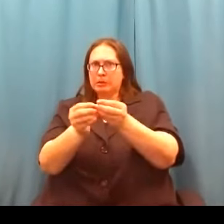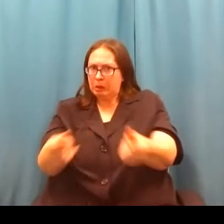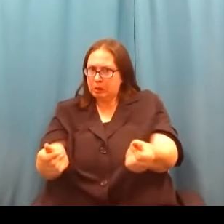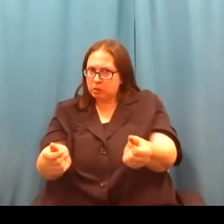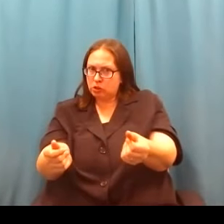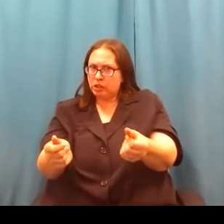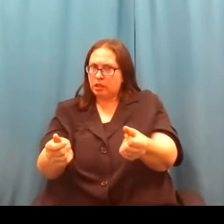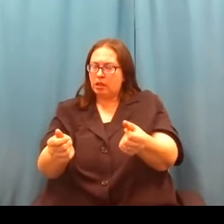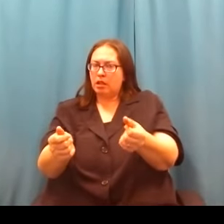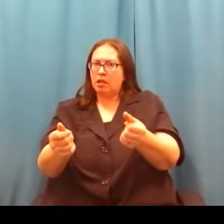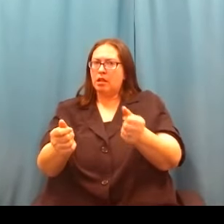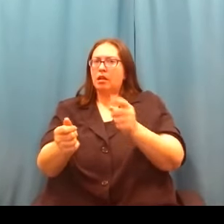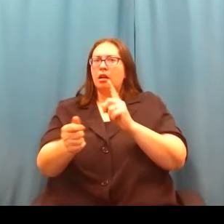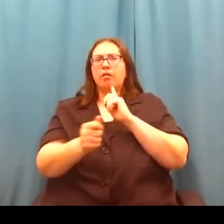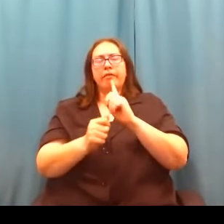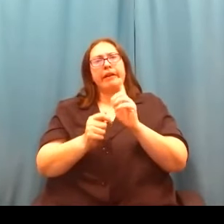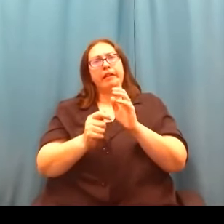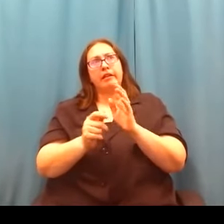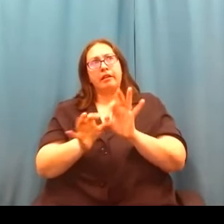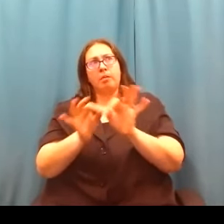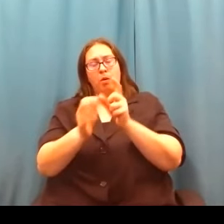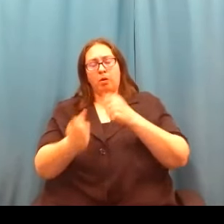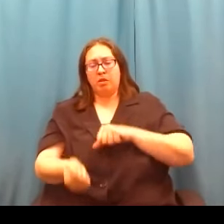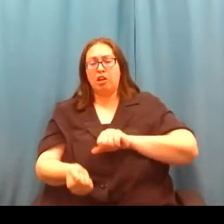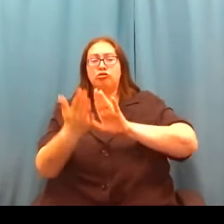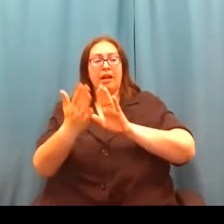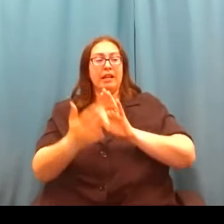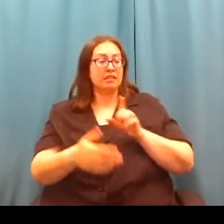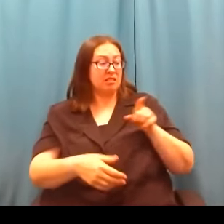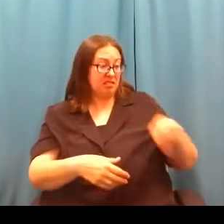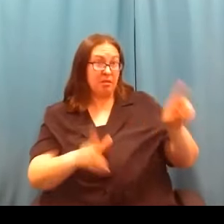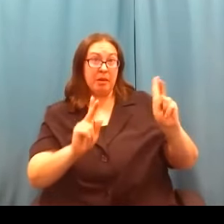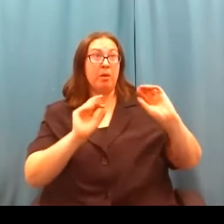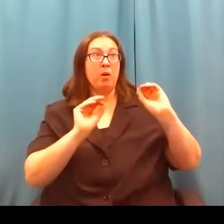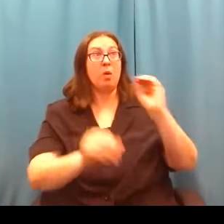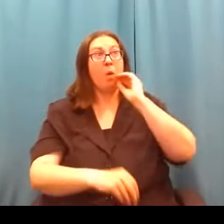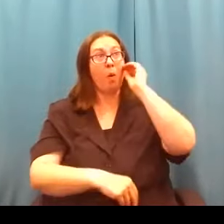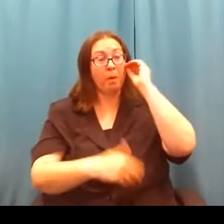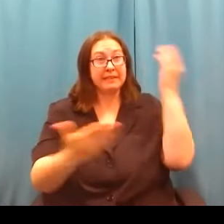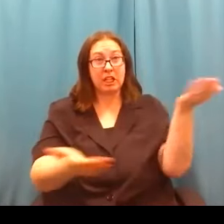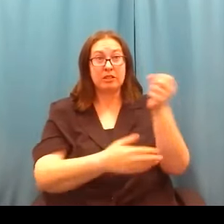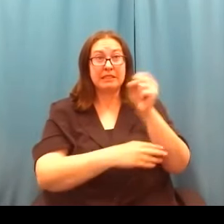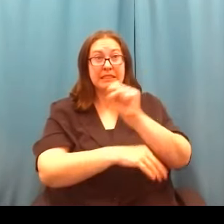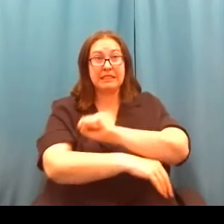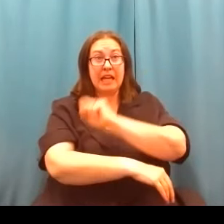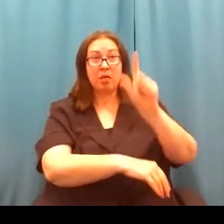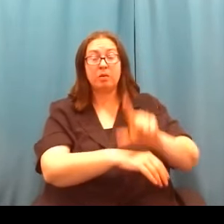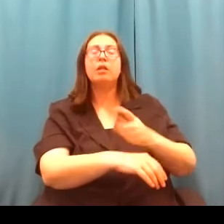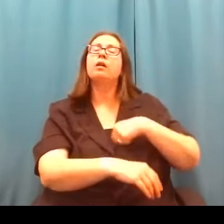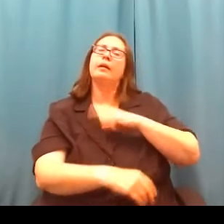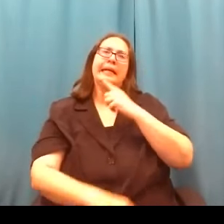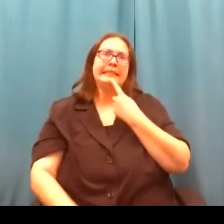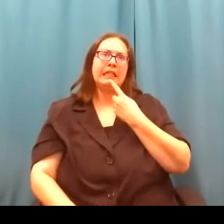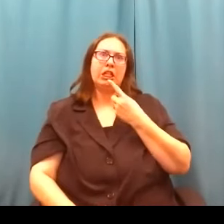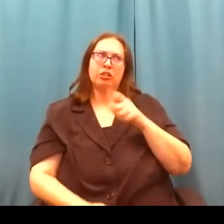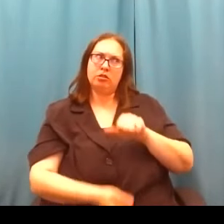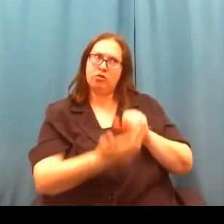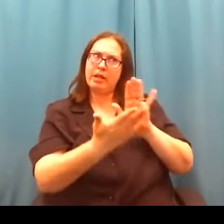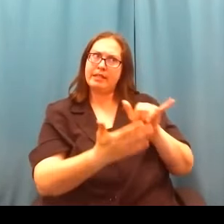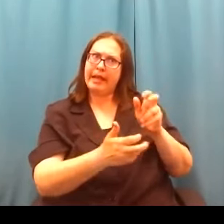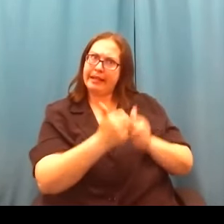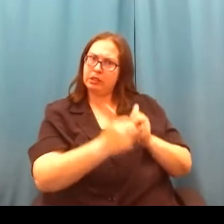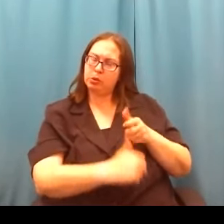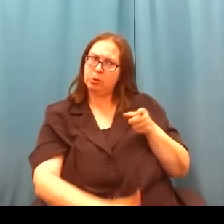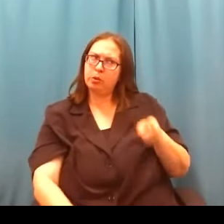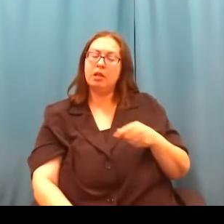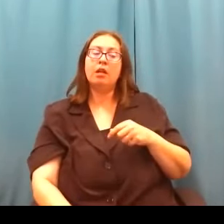if we're serious about addressing homelessness as an issue in the city of St. Louis. And we are very serious about addressing homelessness. And so as